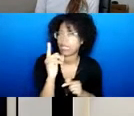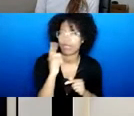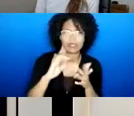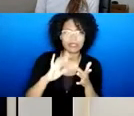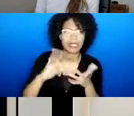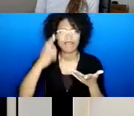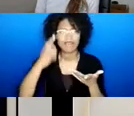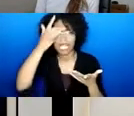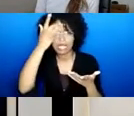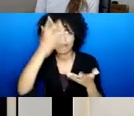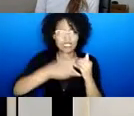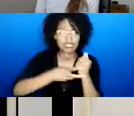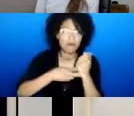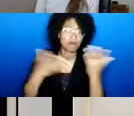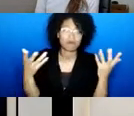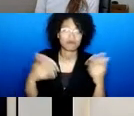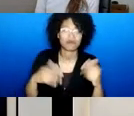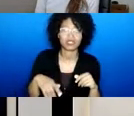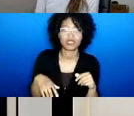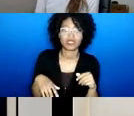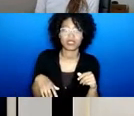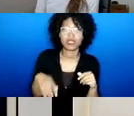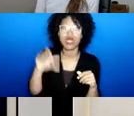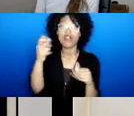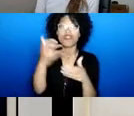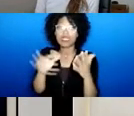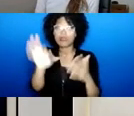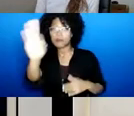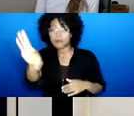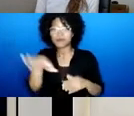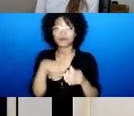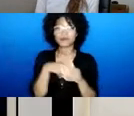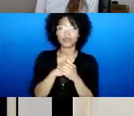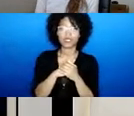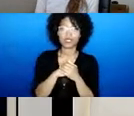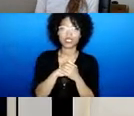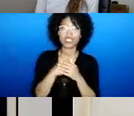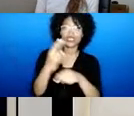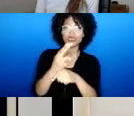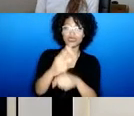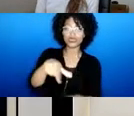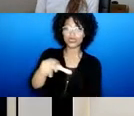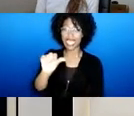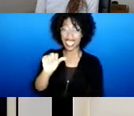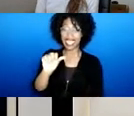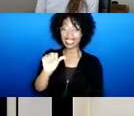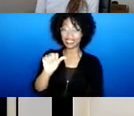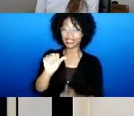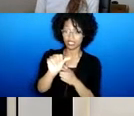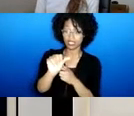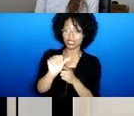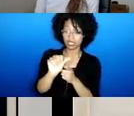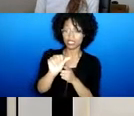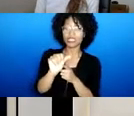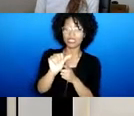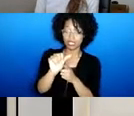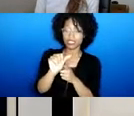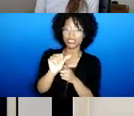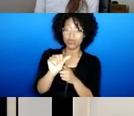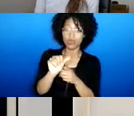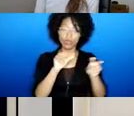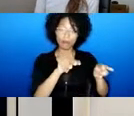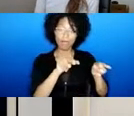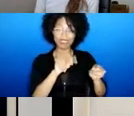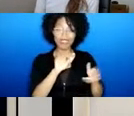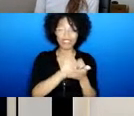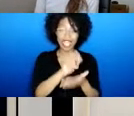forgot to save. The other thing I want to mention is to use the Q&A function. We're monitoring that. We're trying